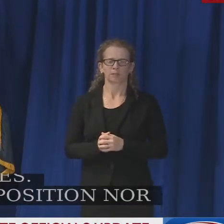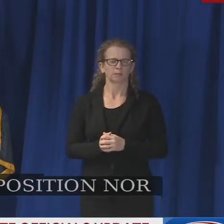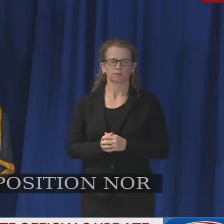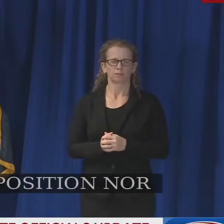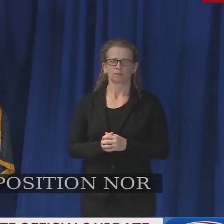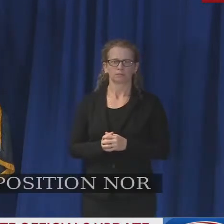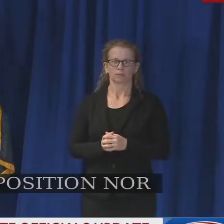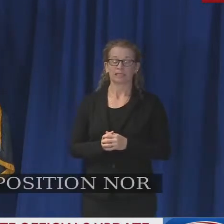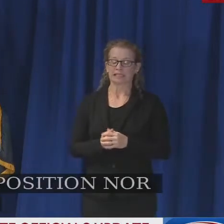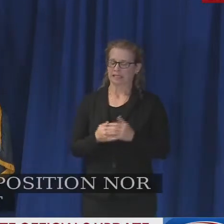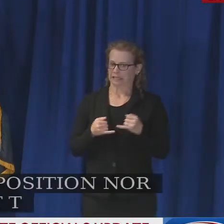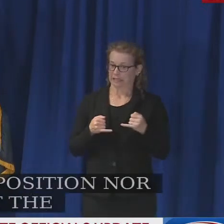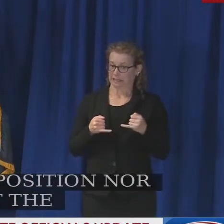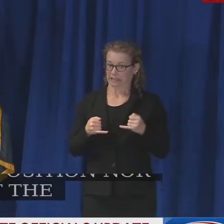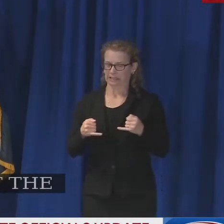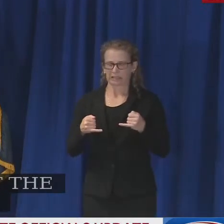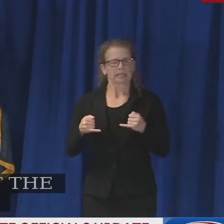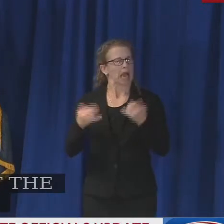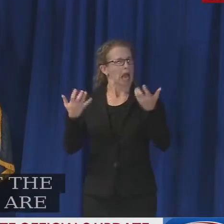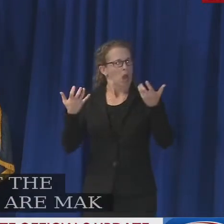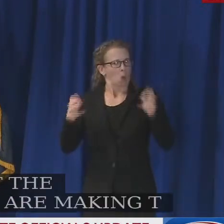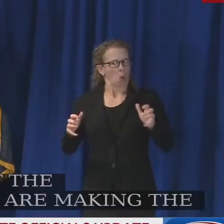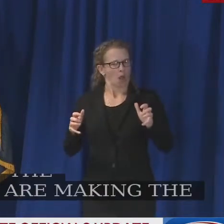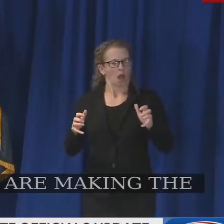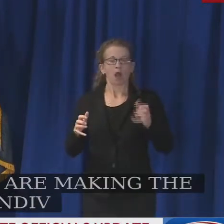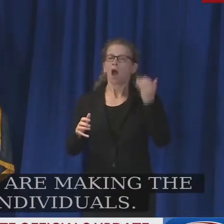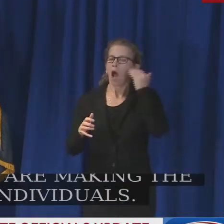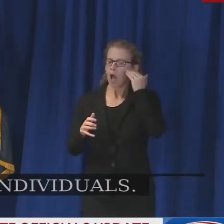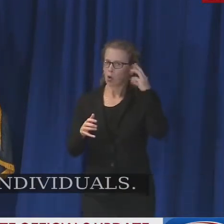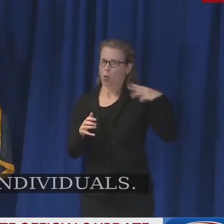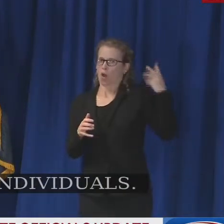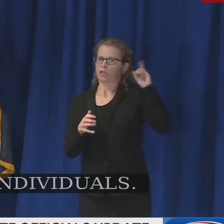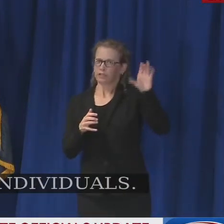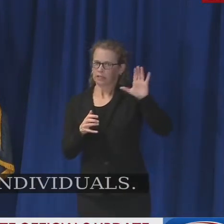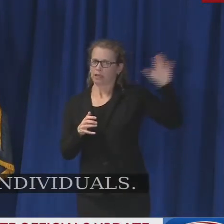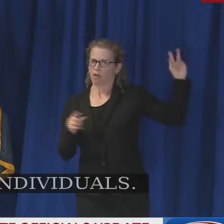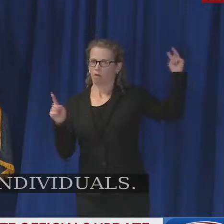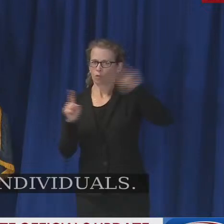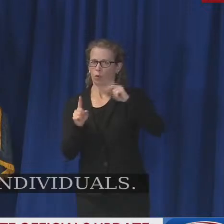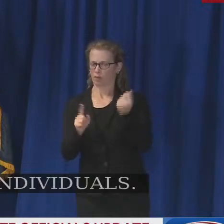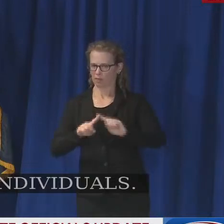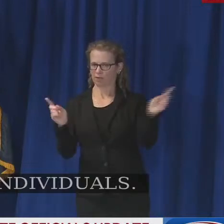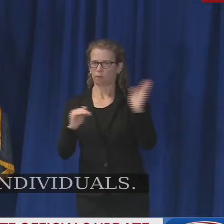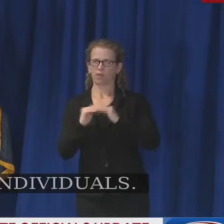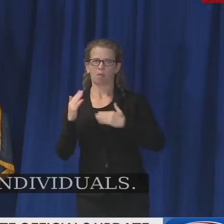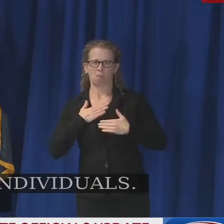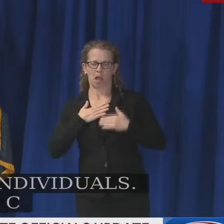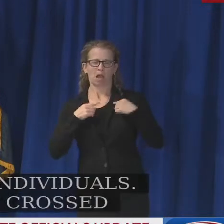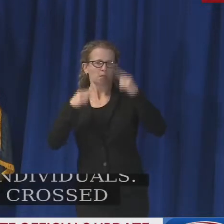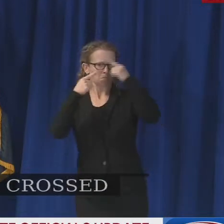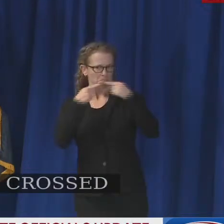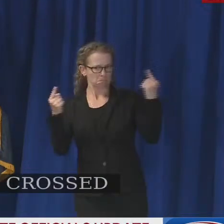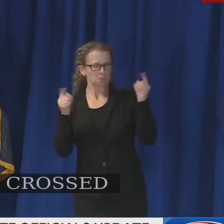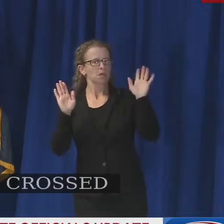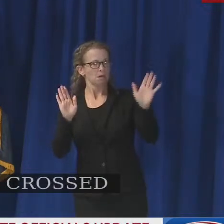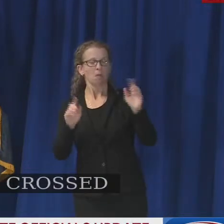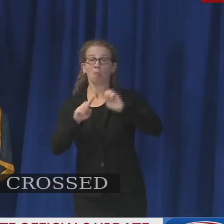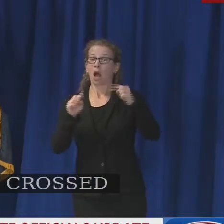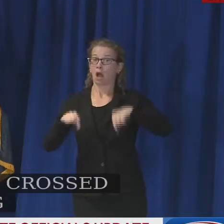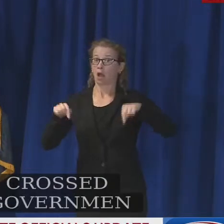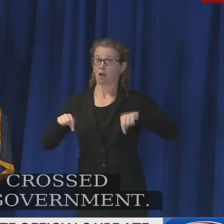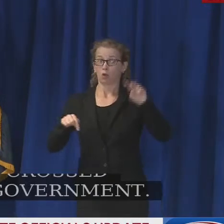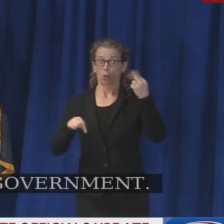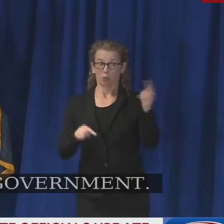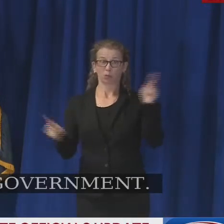That is a real line to be crossed when it comes to government. I know Washington has a different opinion on a lot of that. I think I stand with most citizens in New